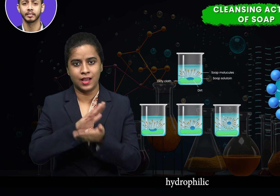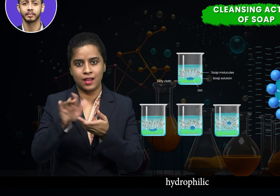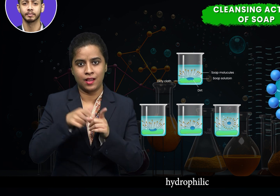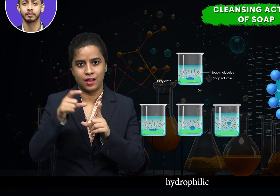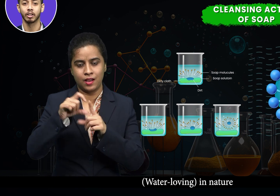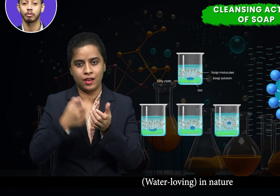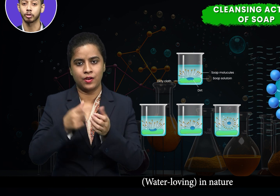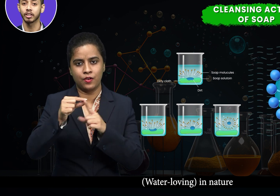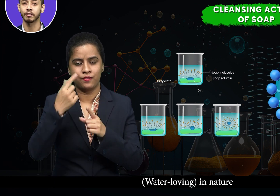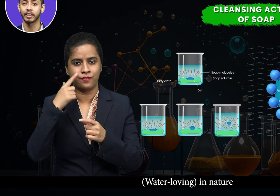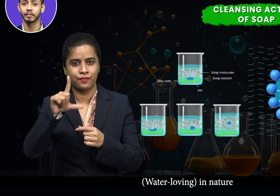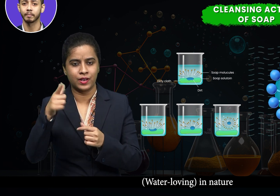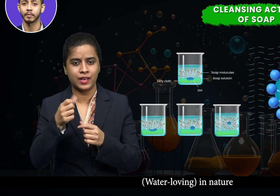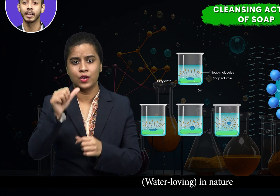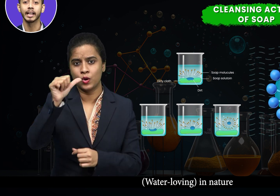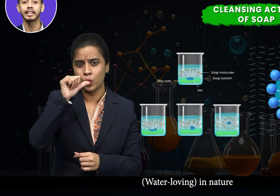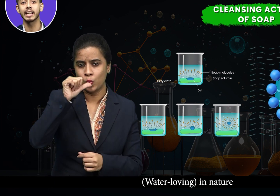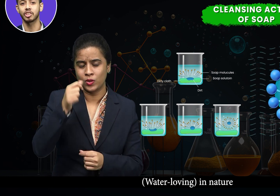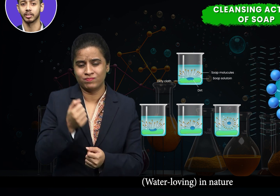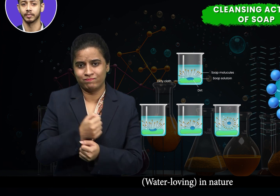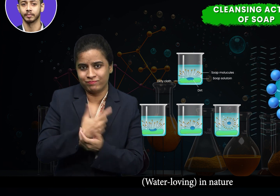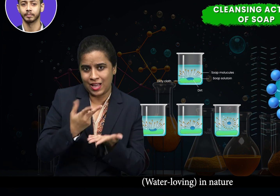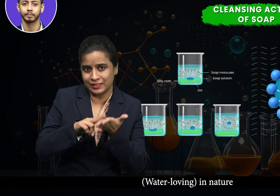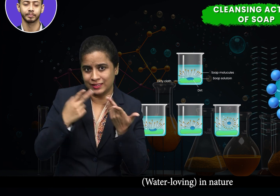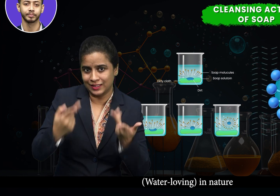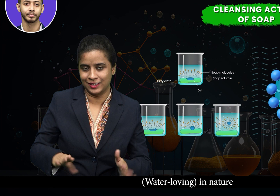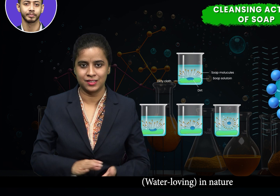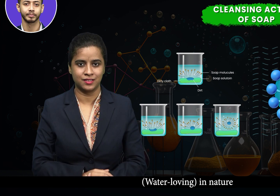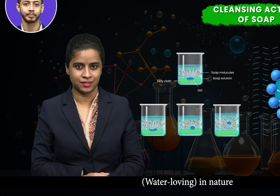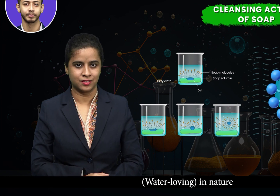hydrophilic, water-loving in nature,